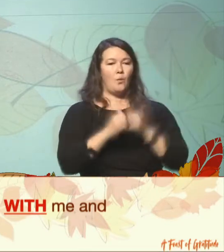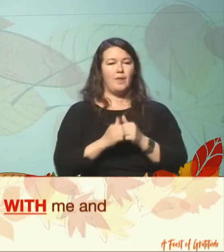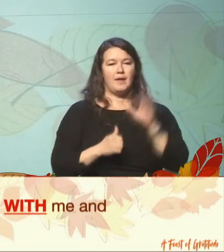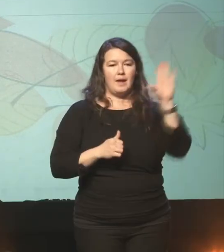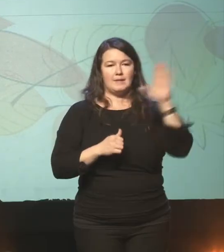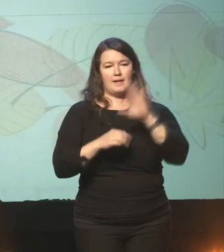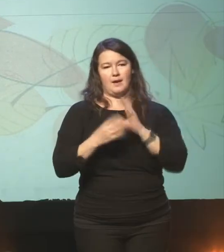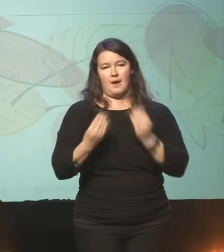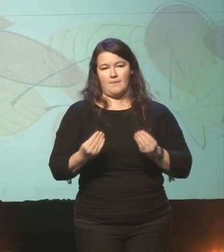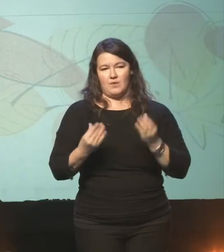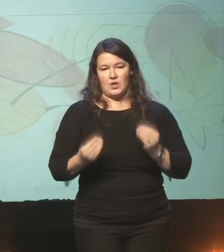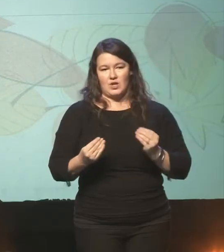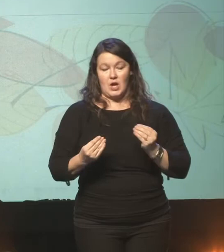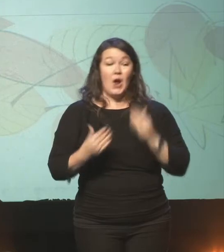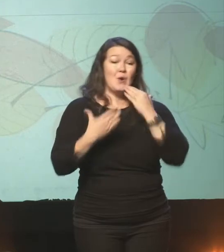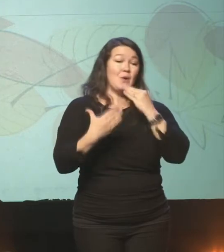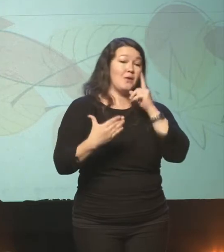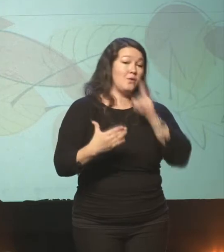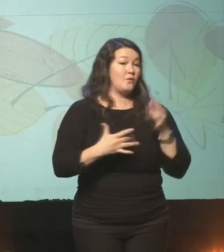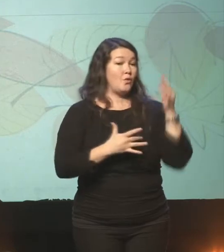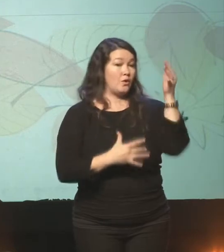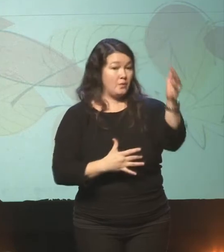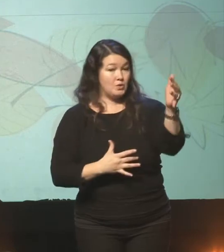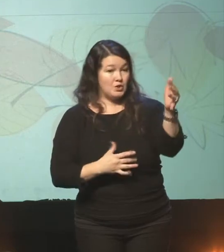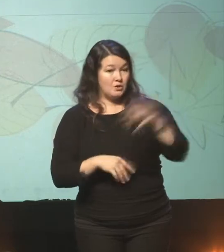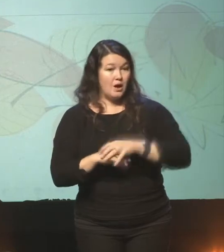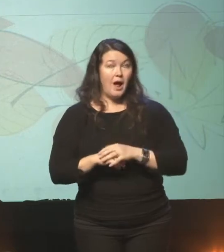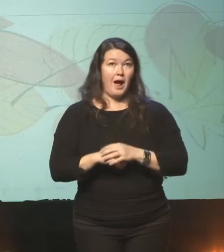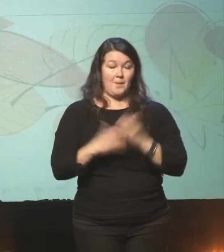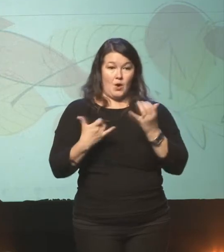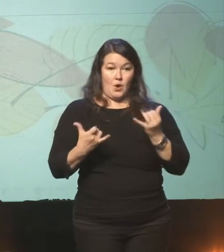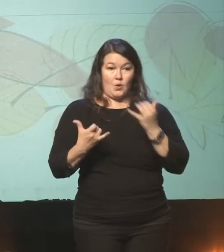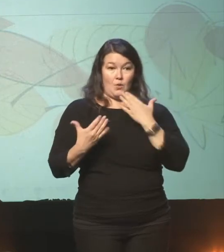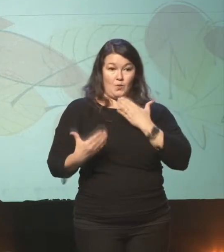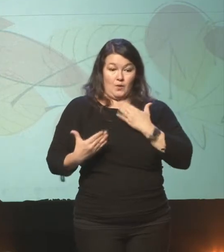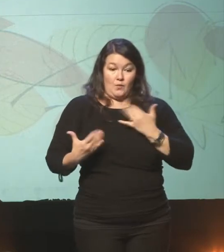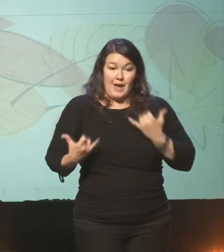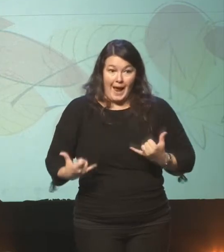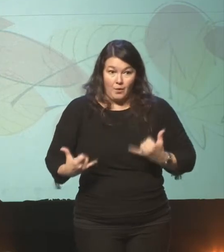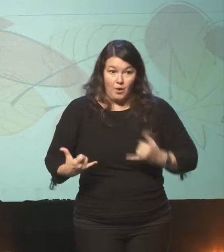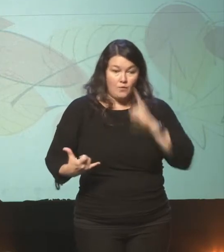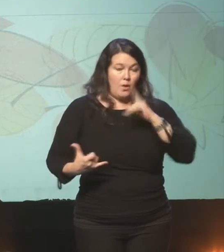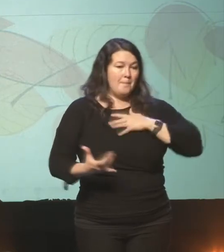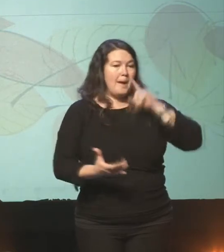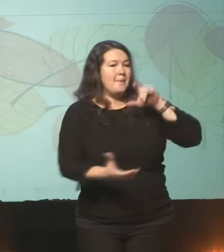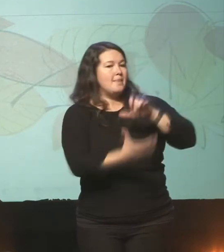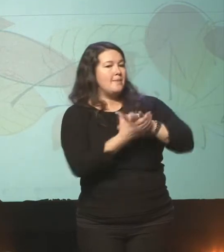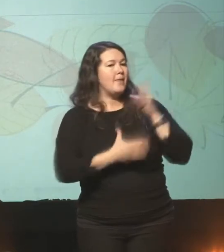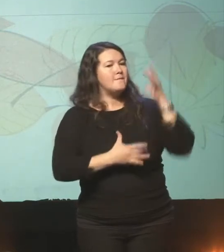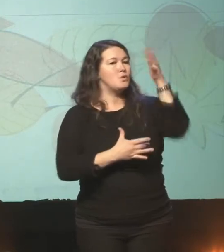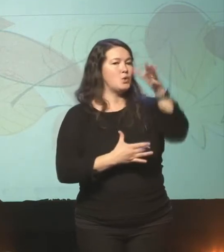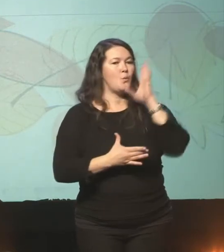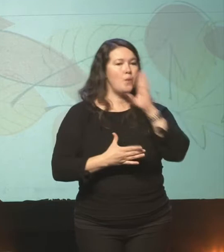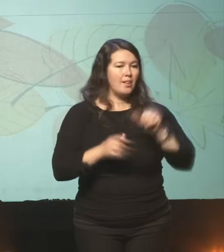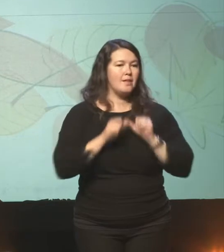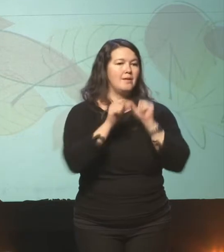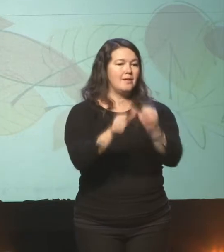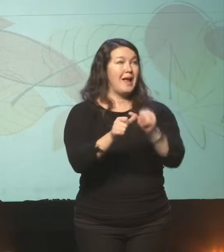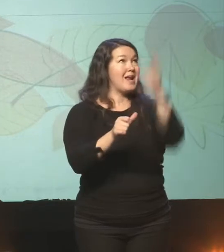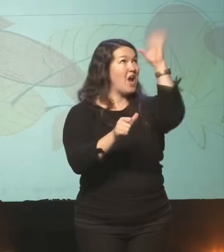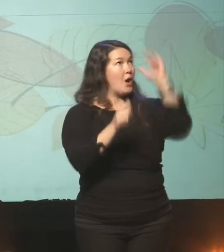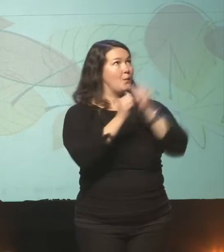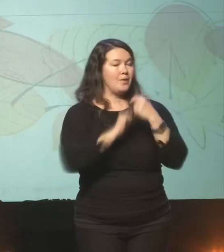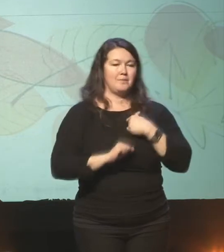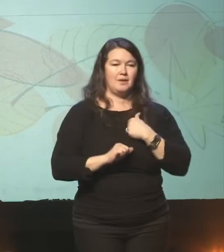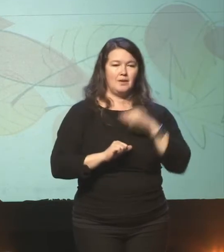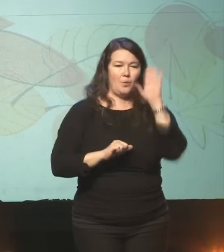is gratitude for the future. I am being grateful in the present moment for what I believe to be true in the future, that God is with me,